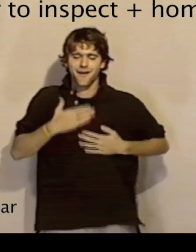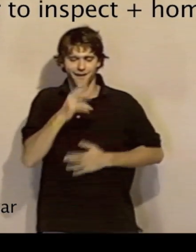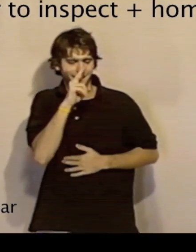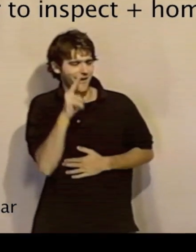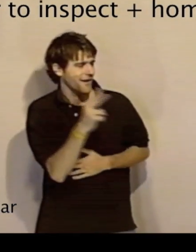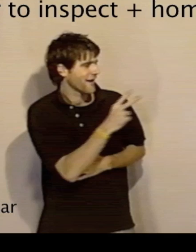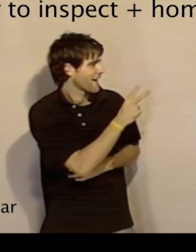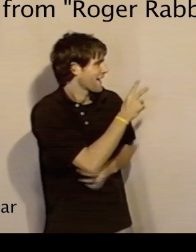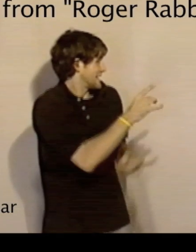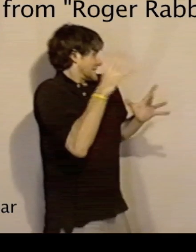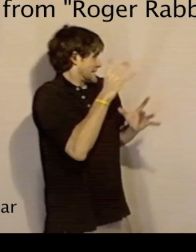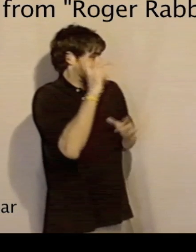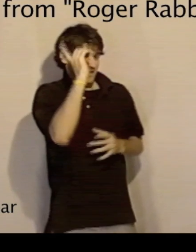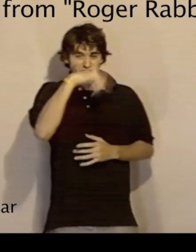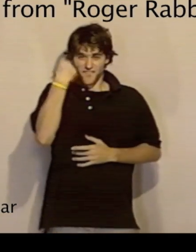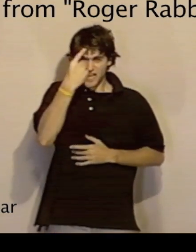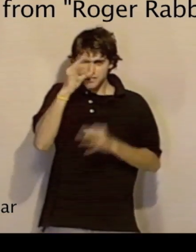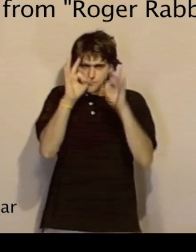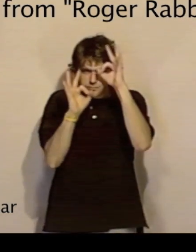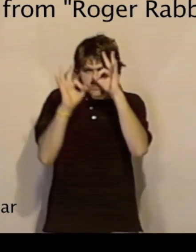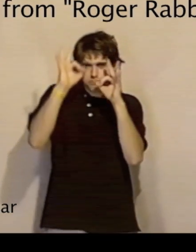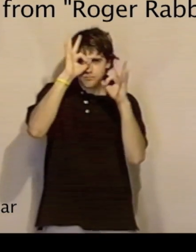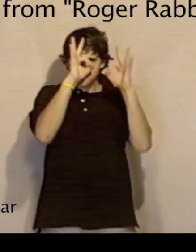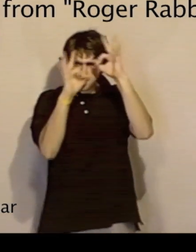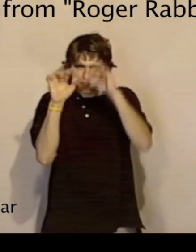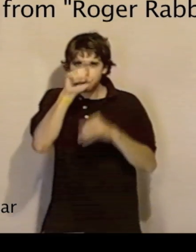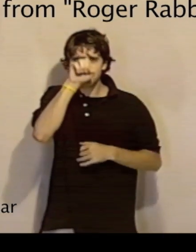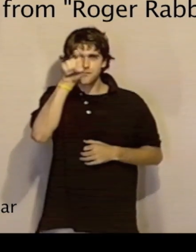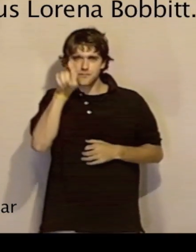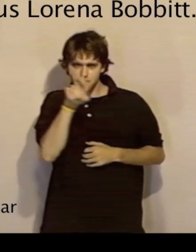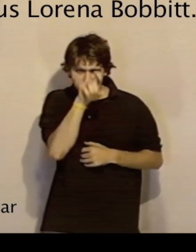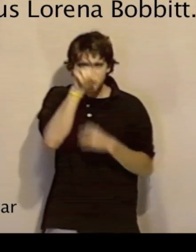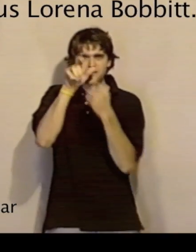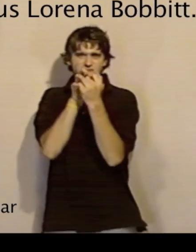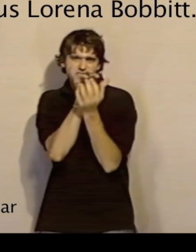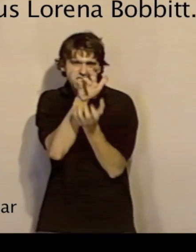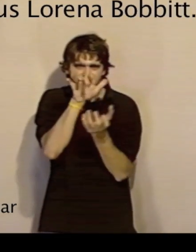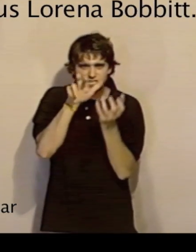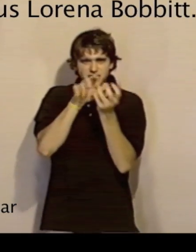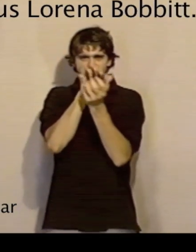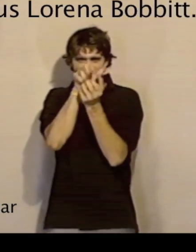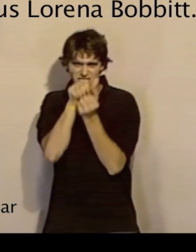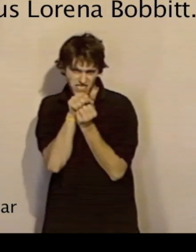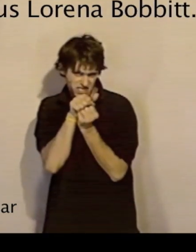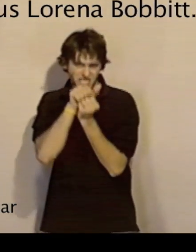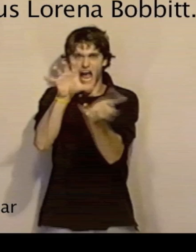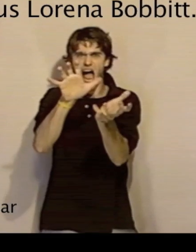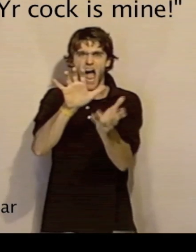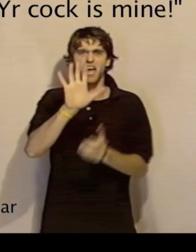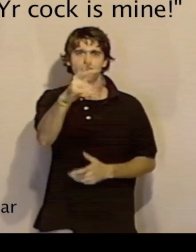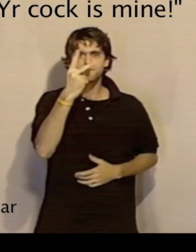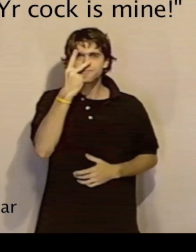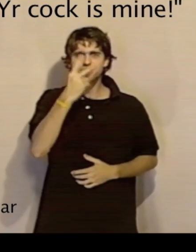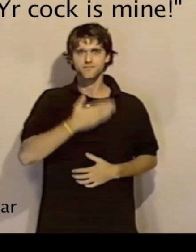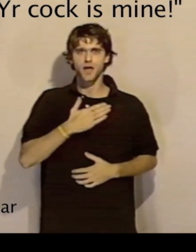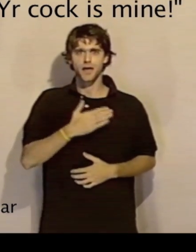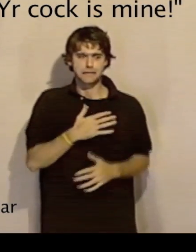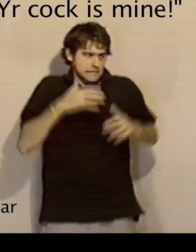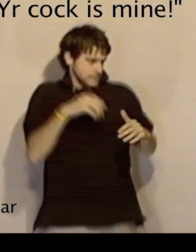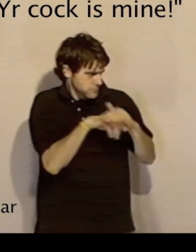expect uncle's face is a mess. Mainly the bad people, my new rabbit, the nuns have it, plus the rain and vomit, screaming at me, your fuck is